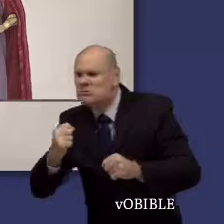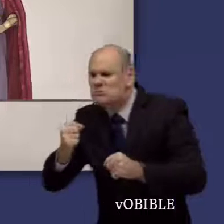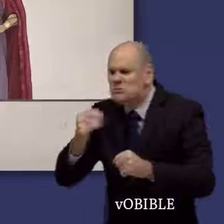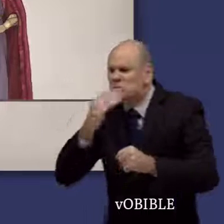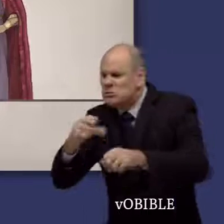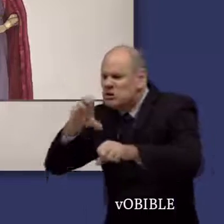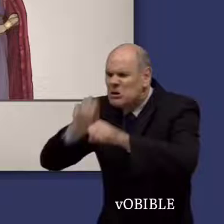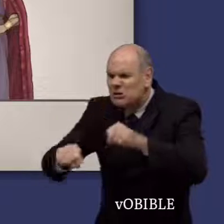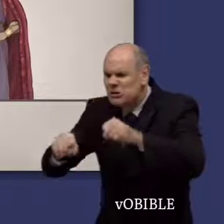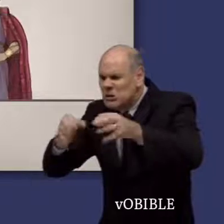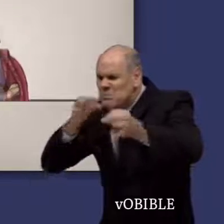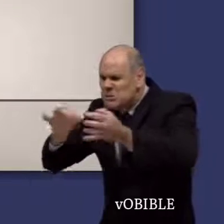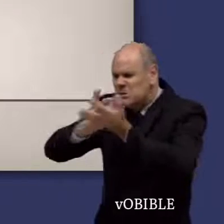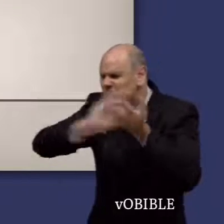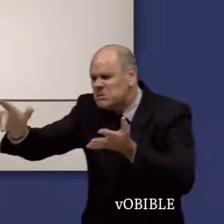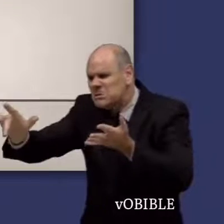plot to annihilate the Jews.